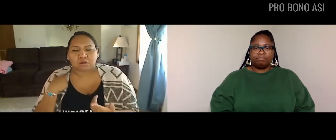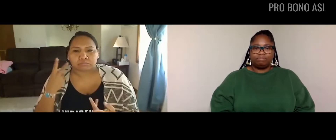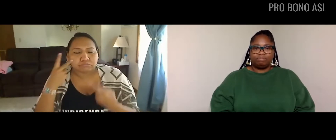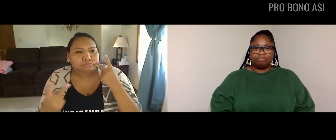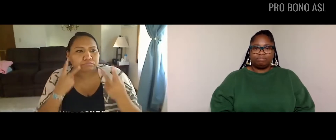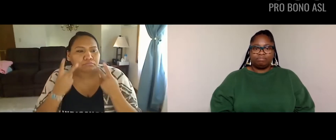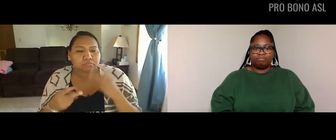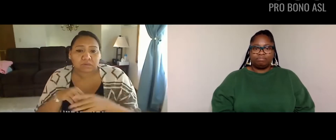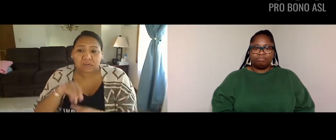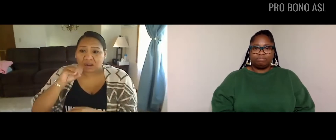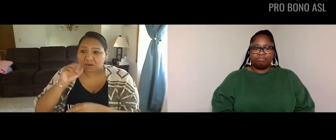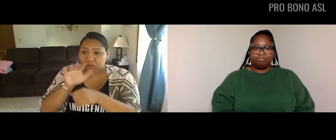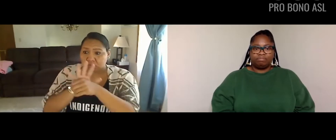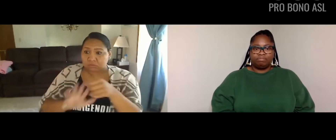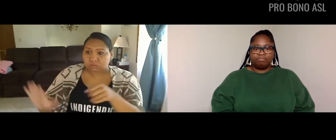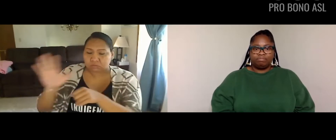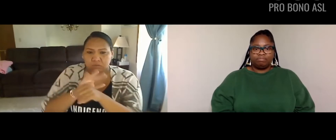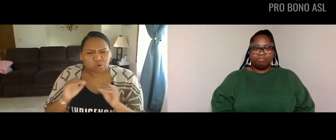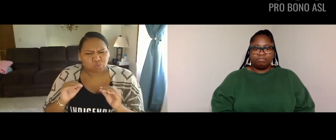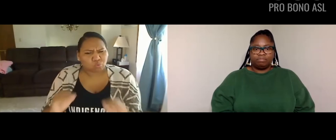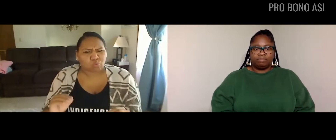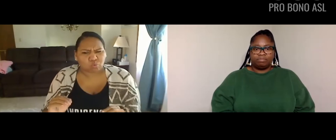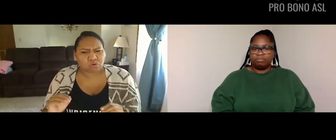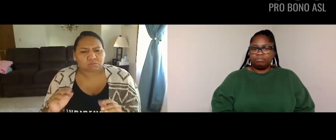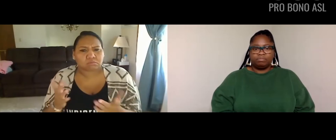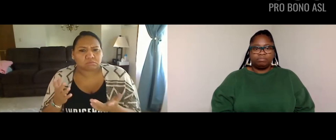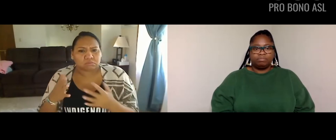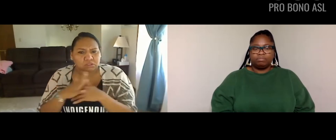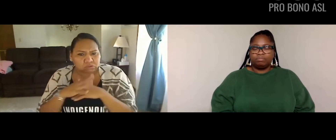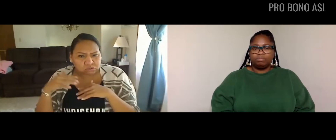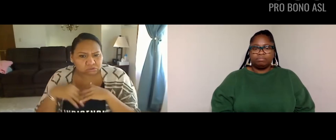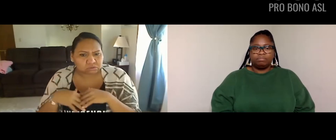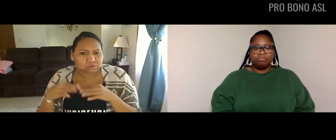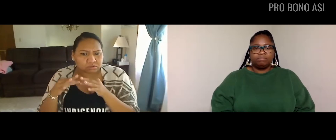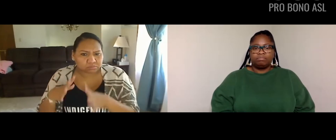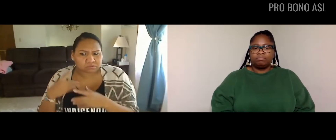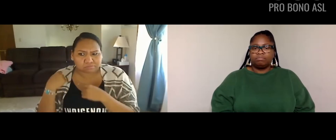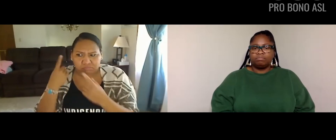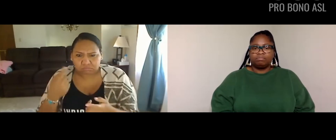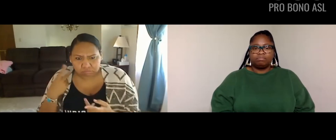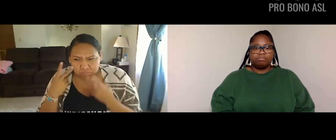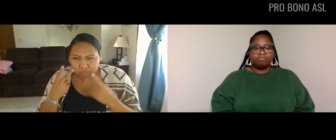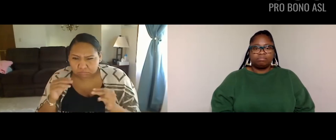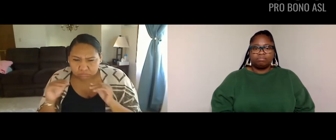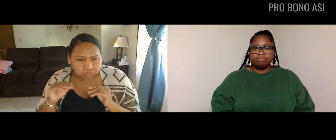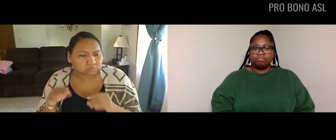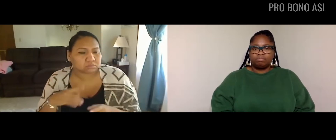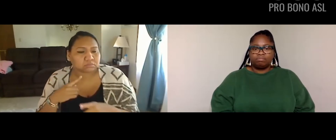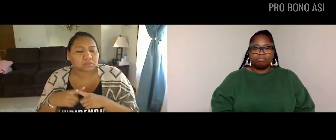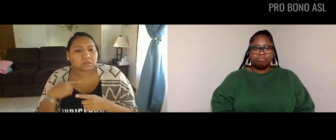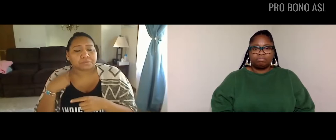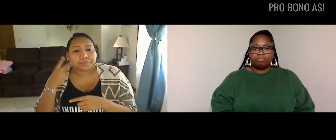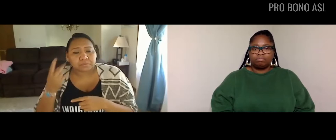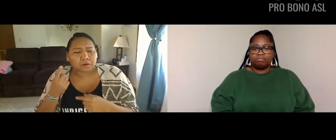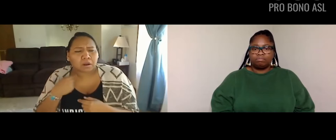interpreter. I had seen throughout Iowa there was no Indigenous